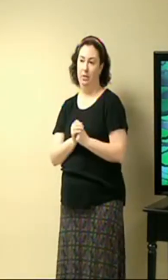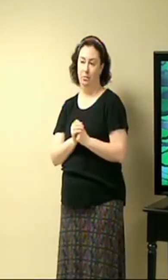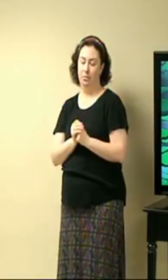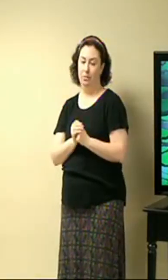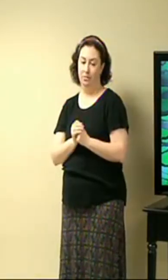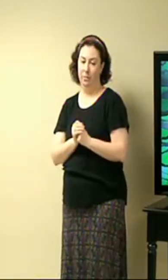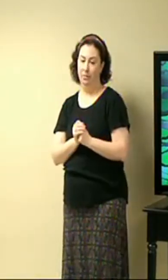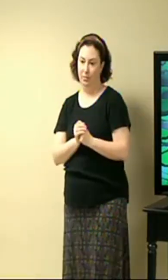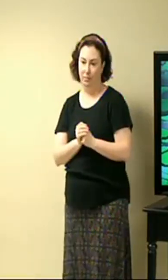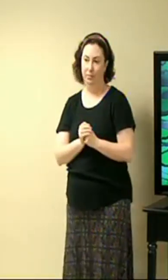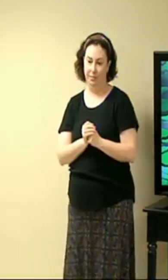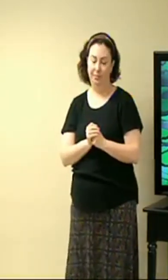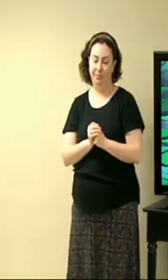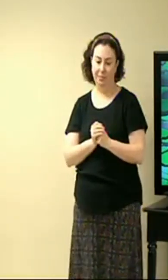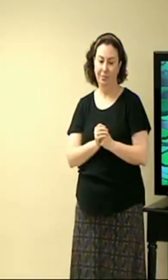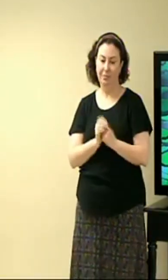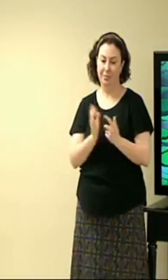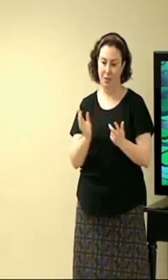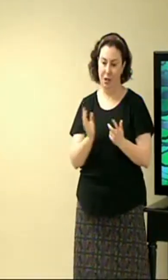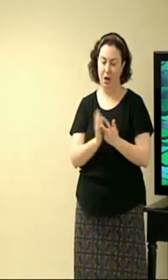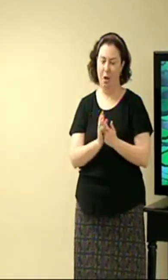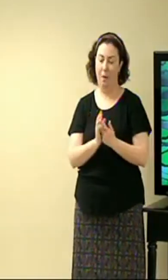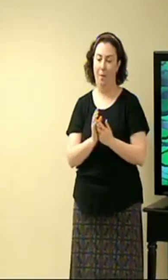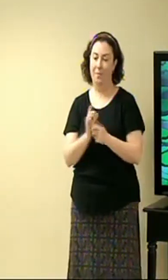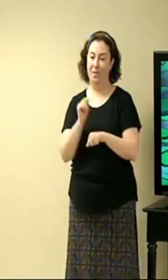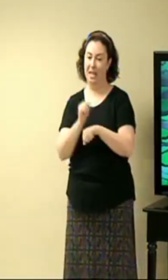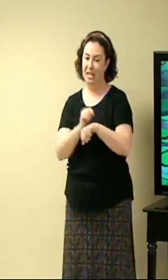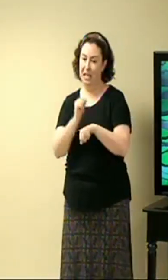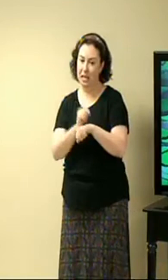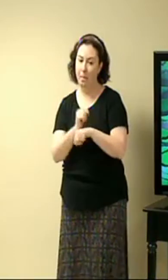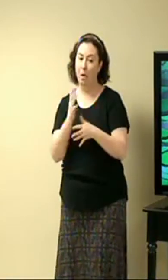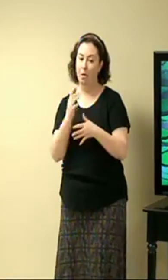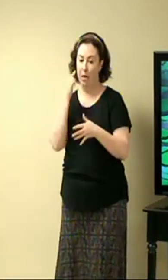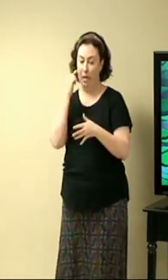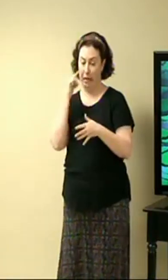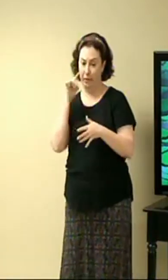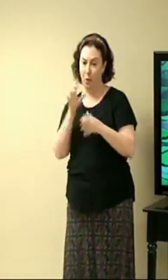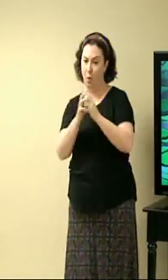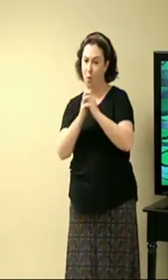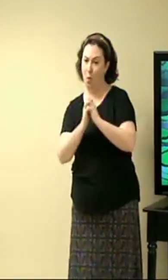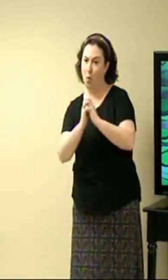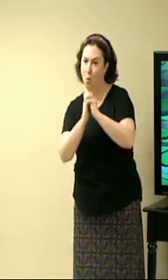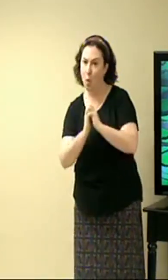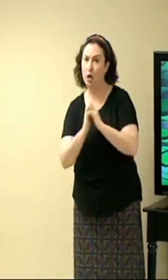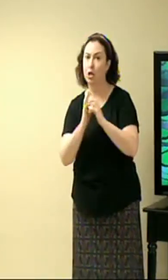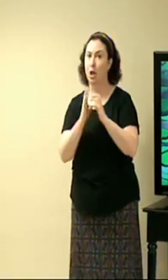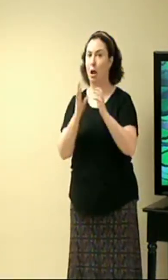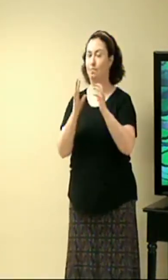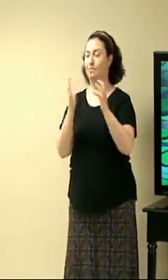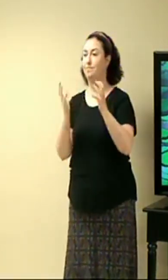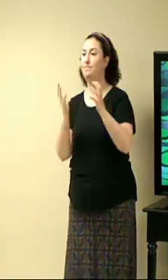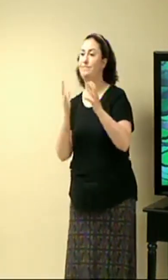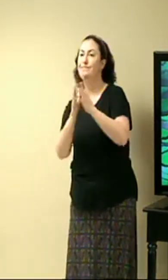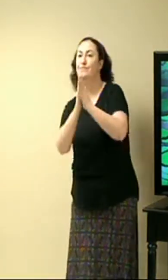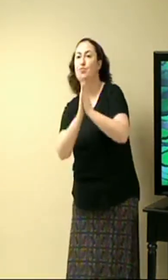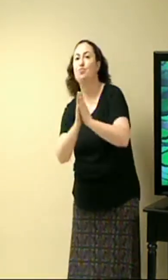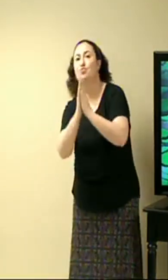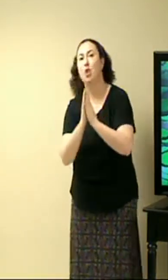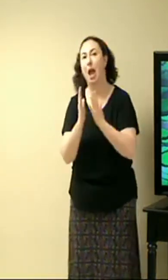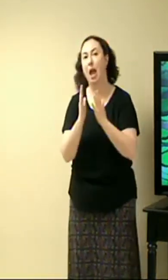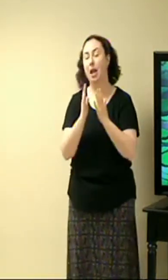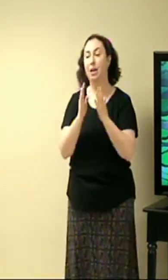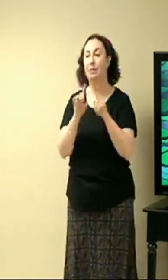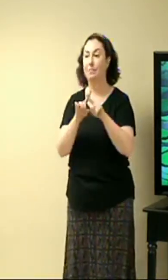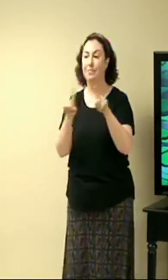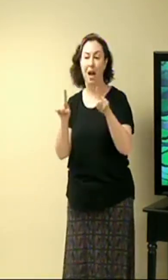about going through ritual. It's about offering sacrifices. It's about having God's praise on your lips, but your heart being far from